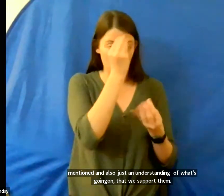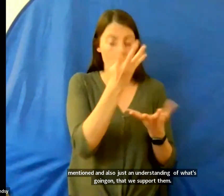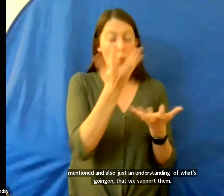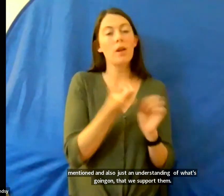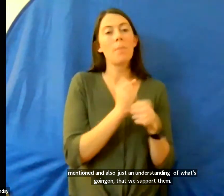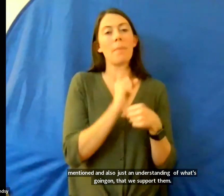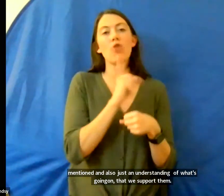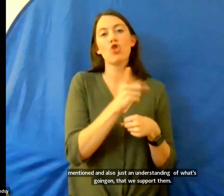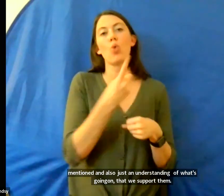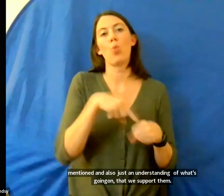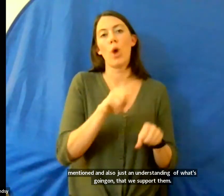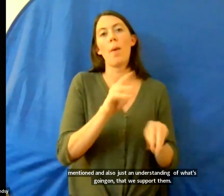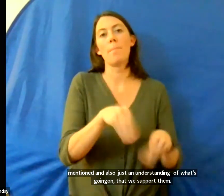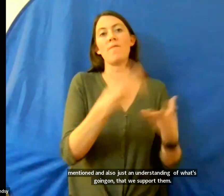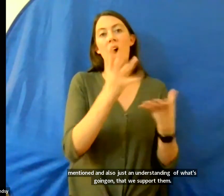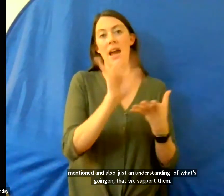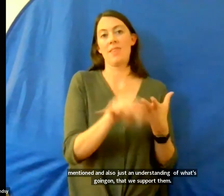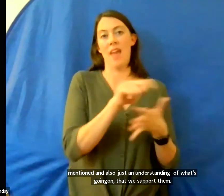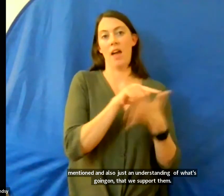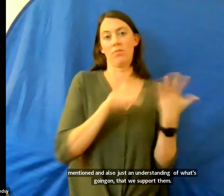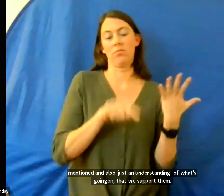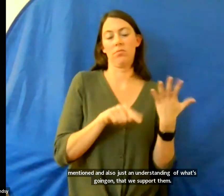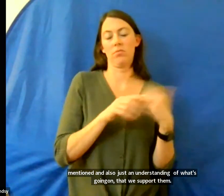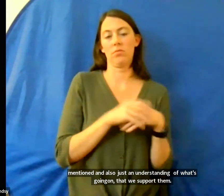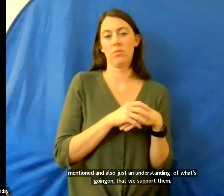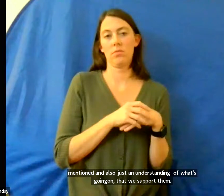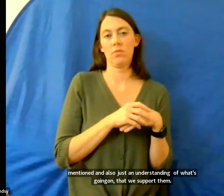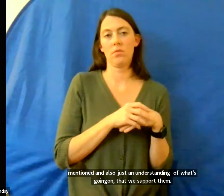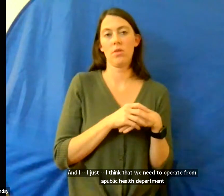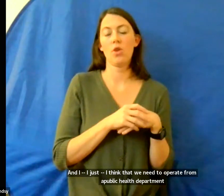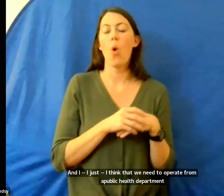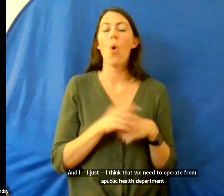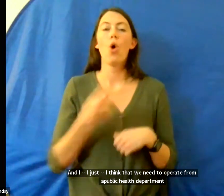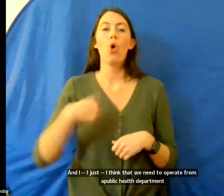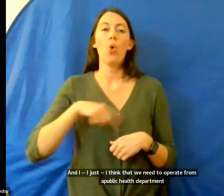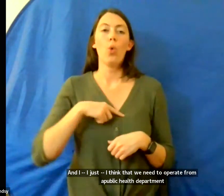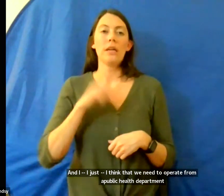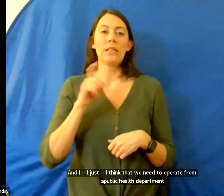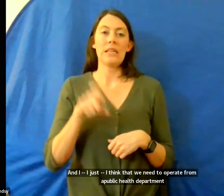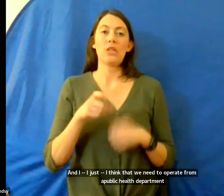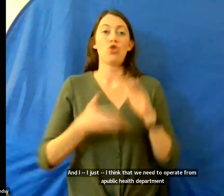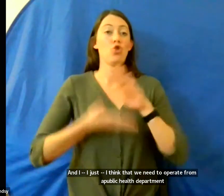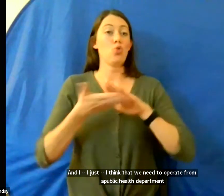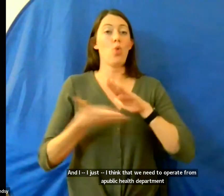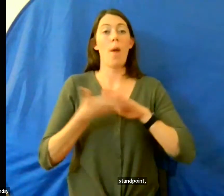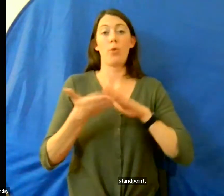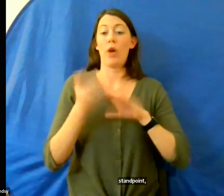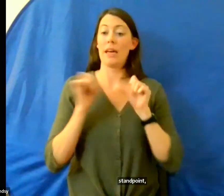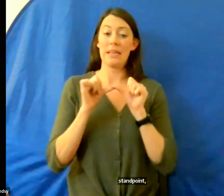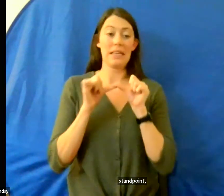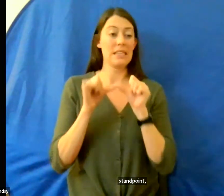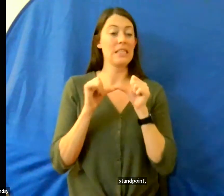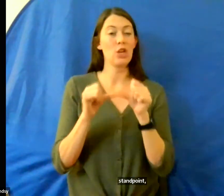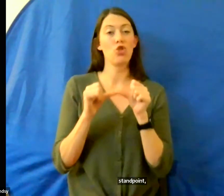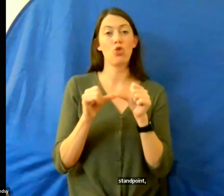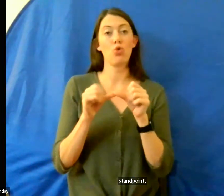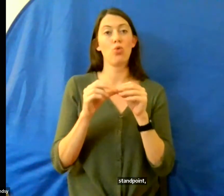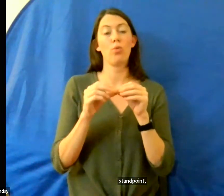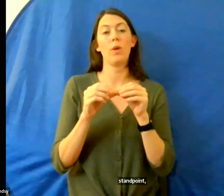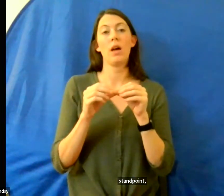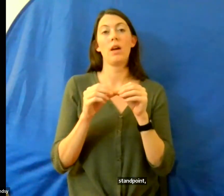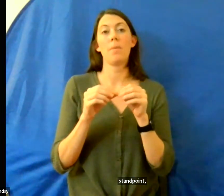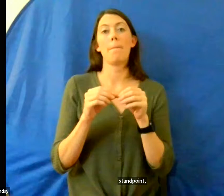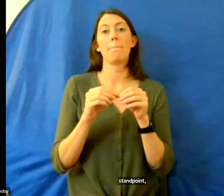operate from a public health department standpoint. We just need to operate in the sort of reality that if we need